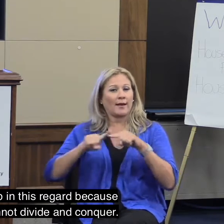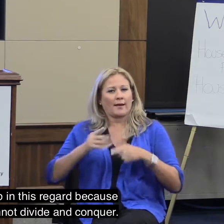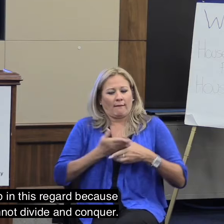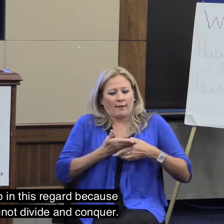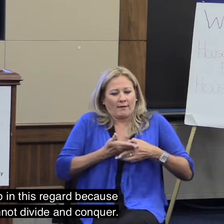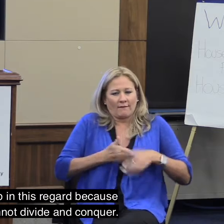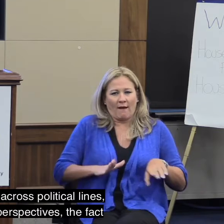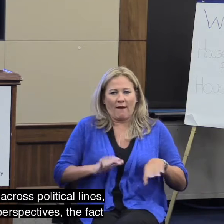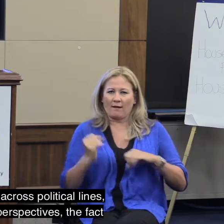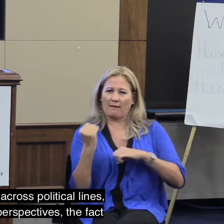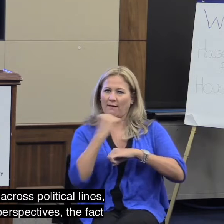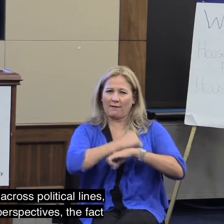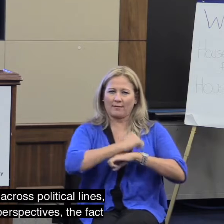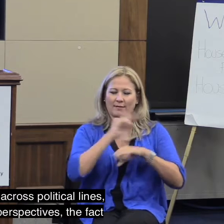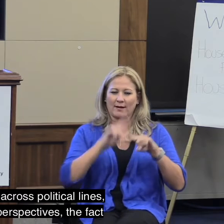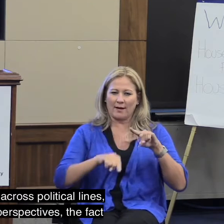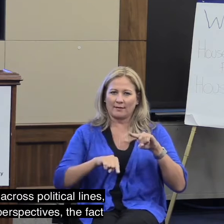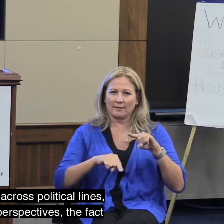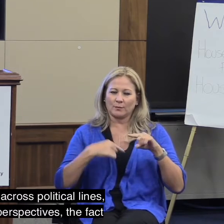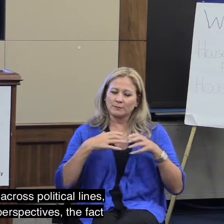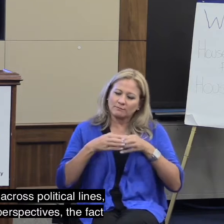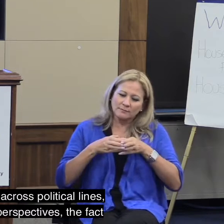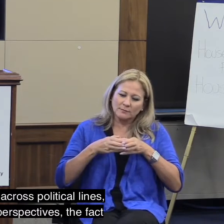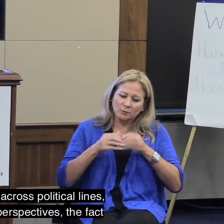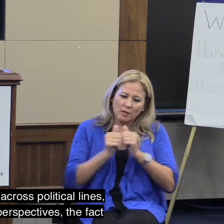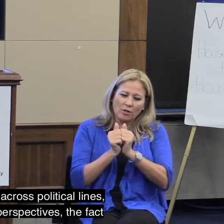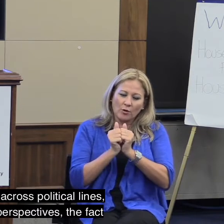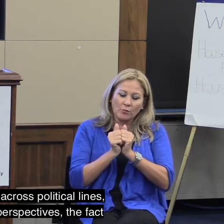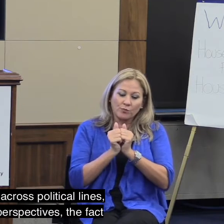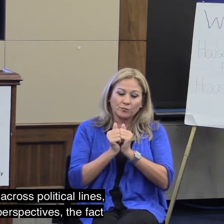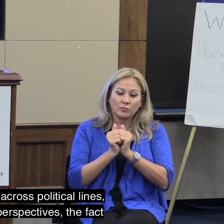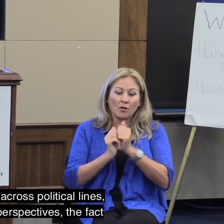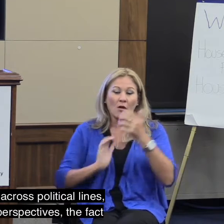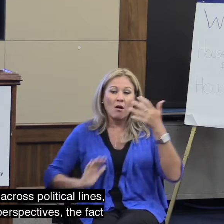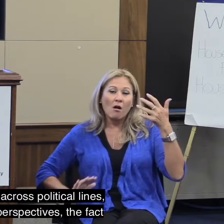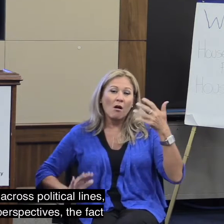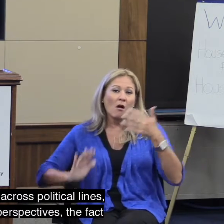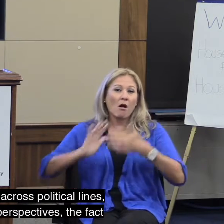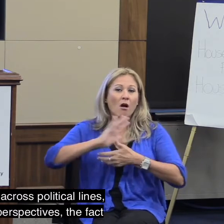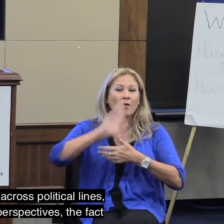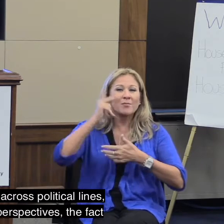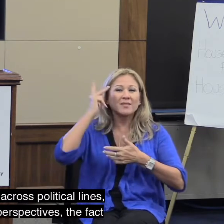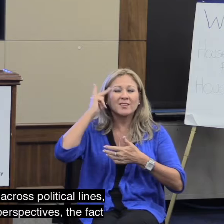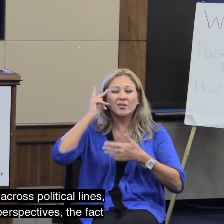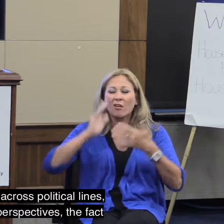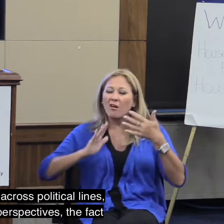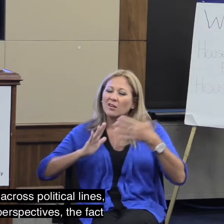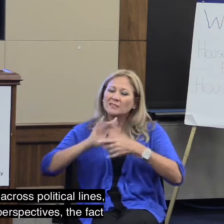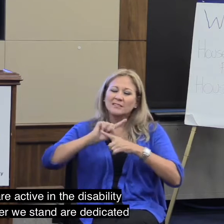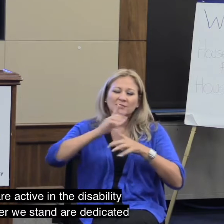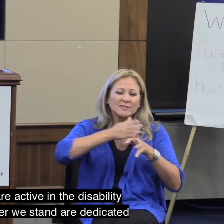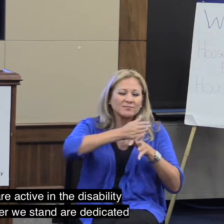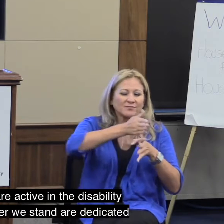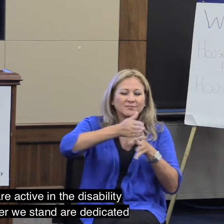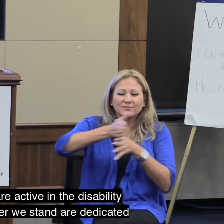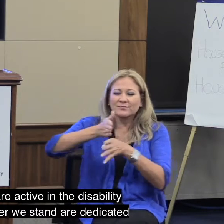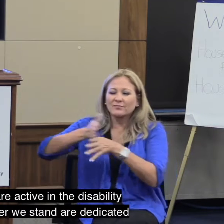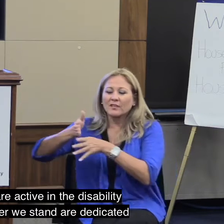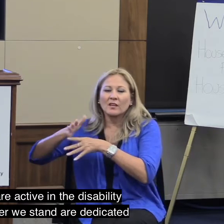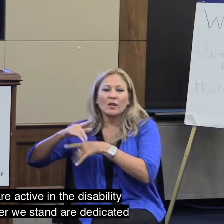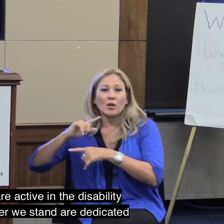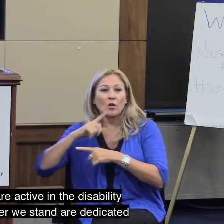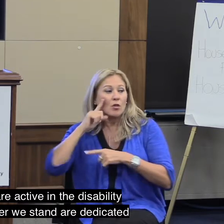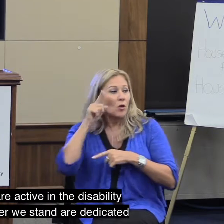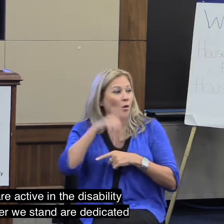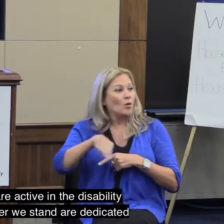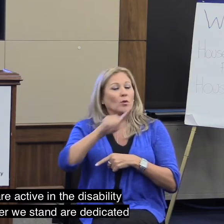and conquer. We also know that across political lines, across all political perspectives, the fact is that we,